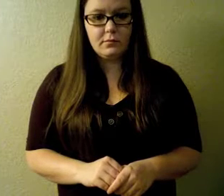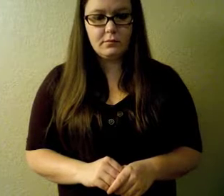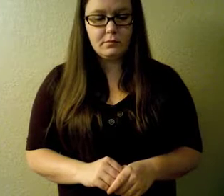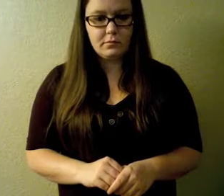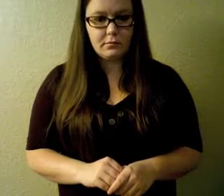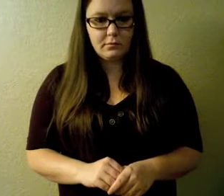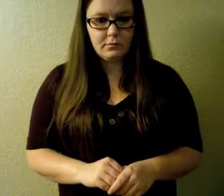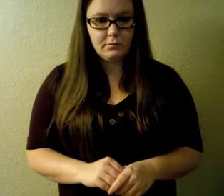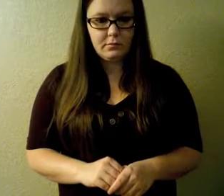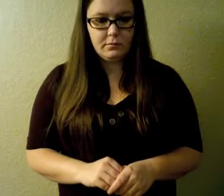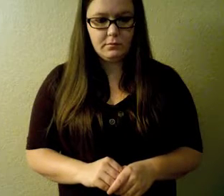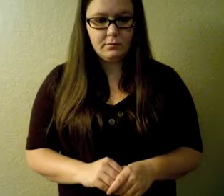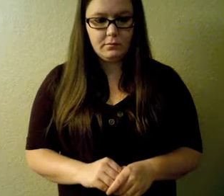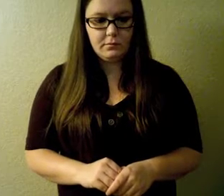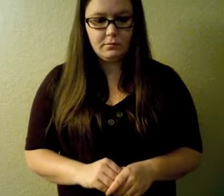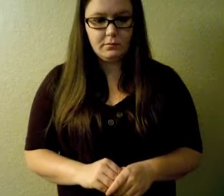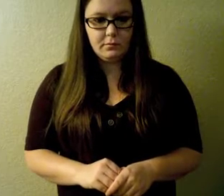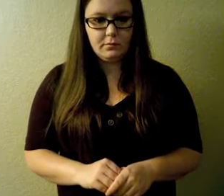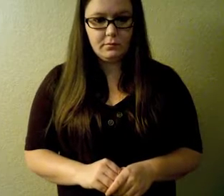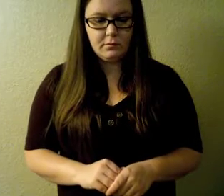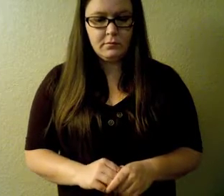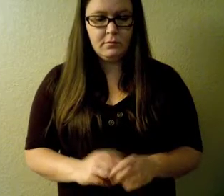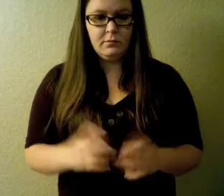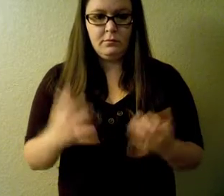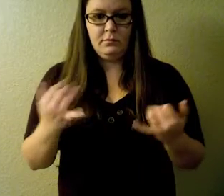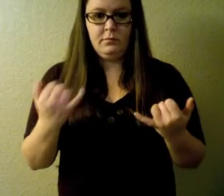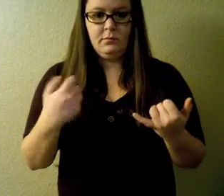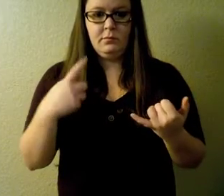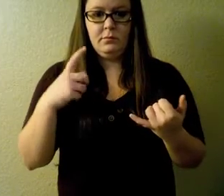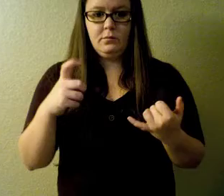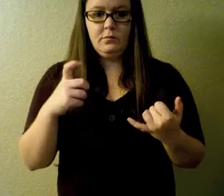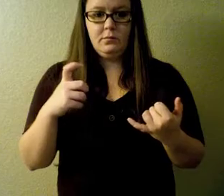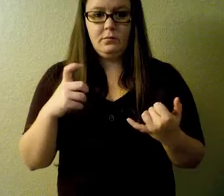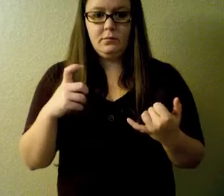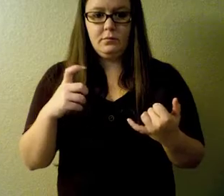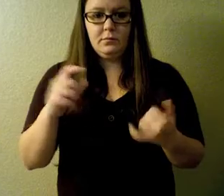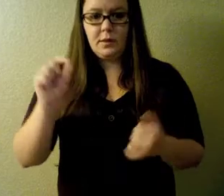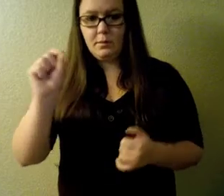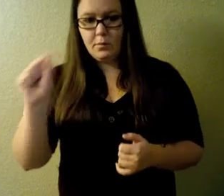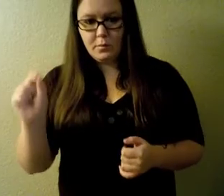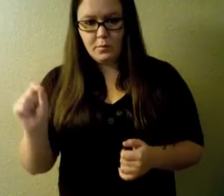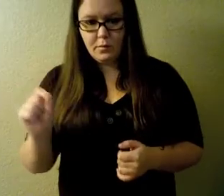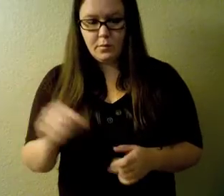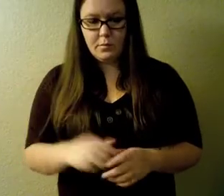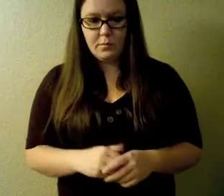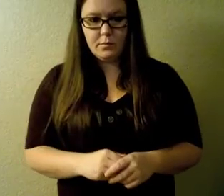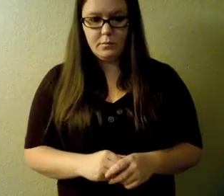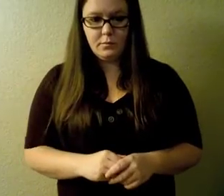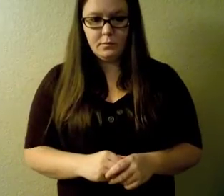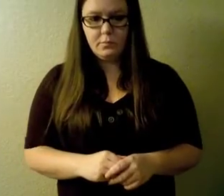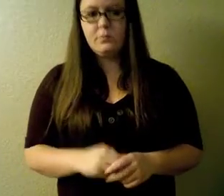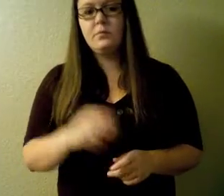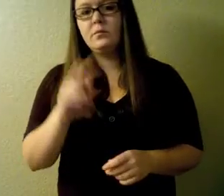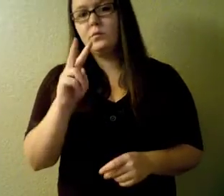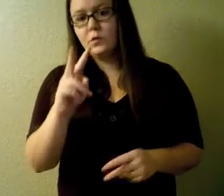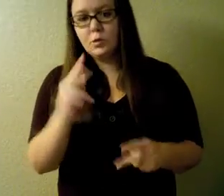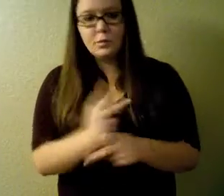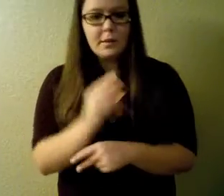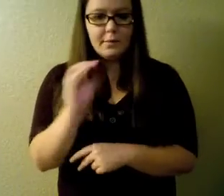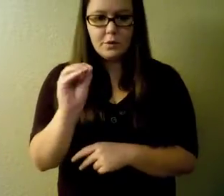times 0.2 next. 0 times 2 is 0. 8 times 2 is 16.